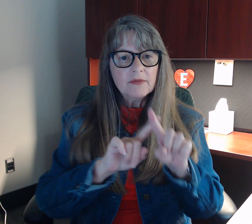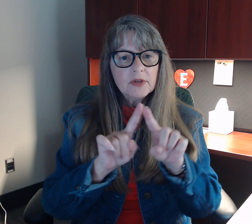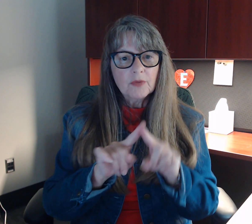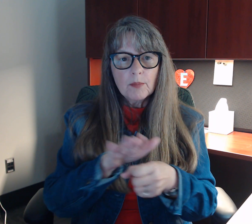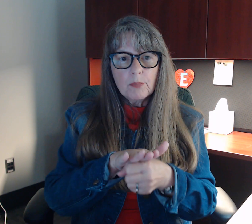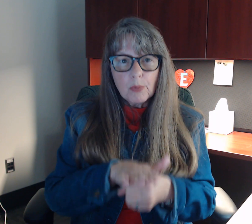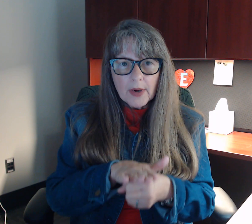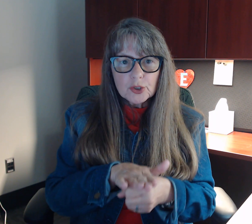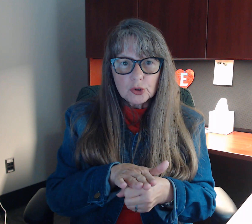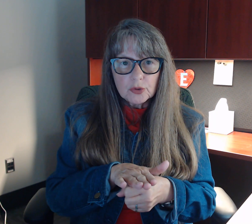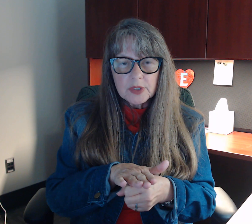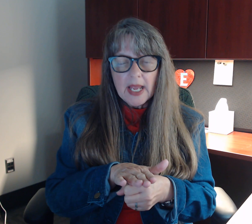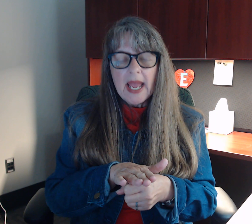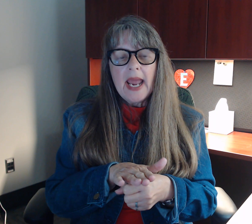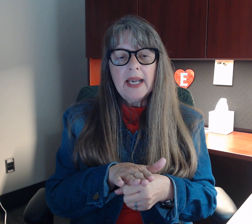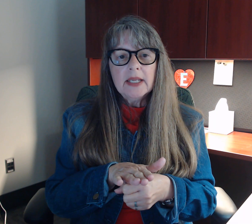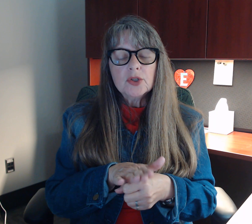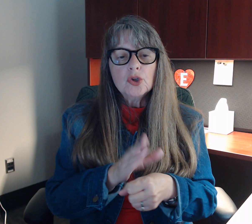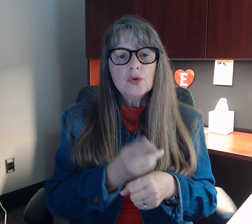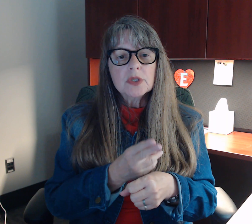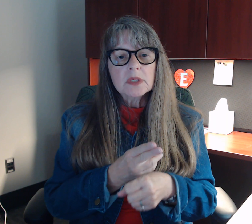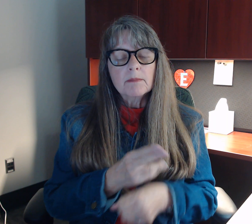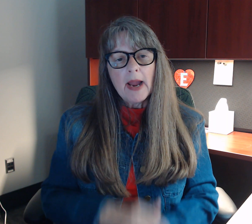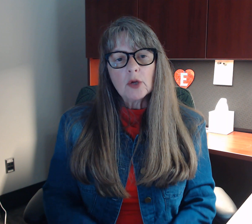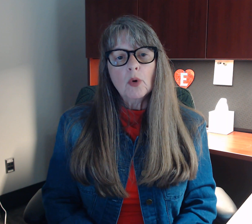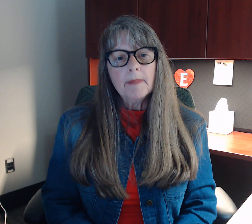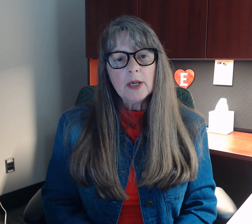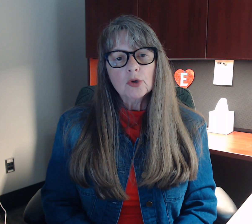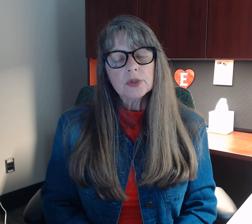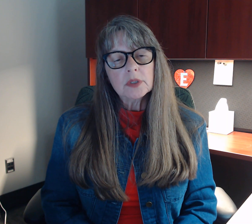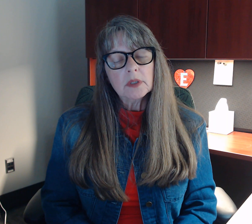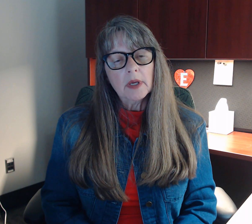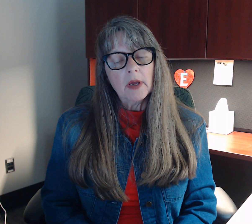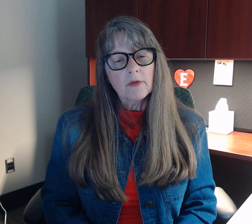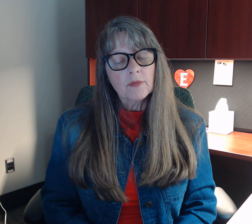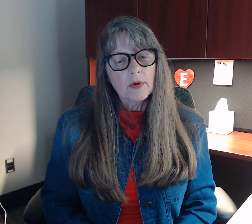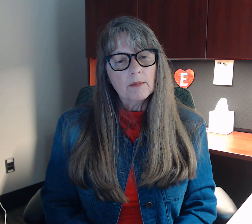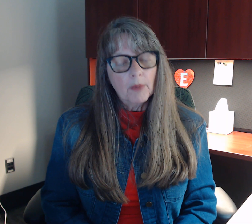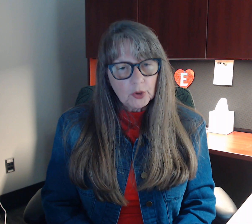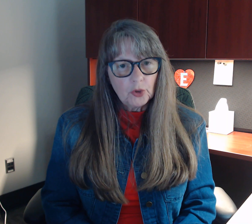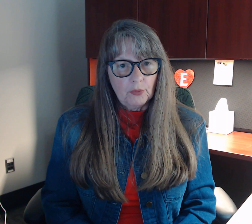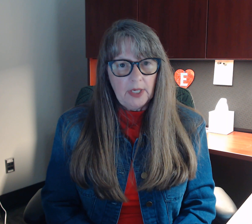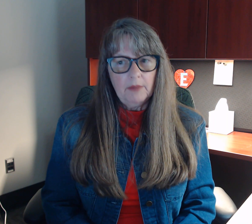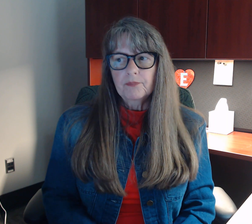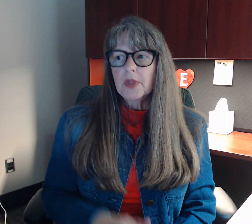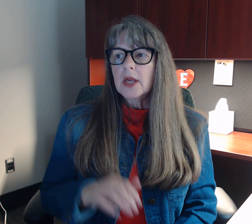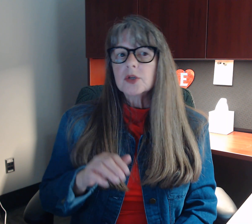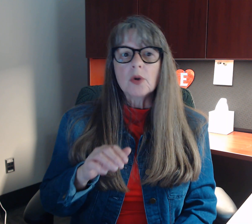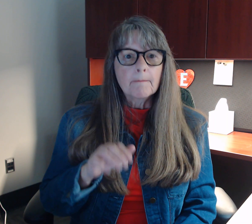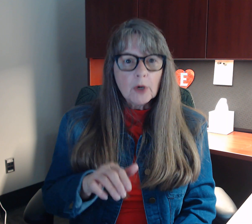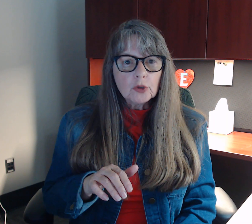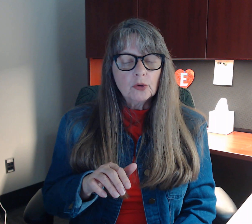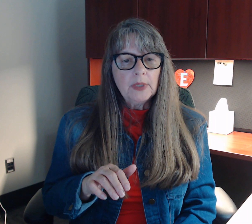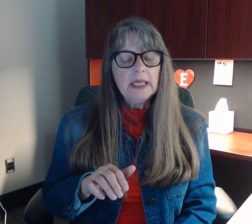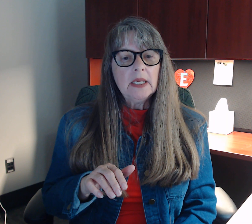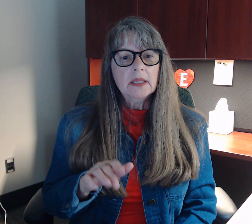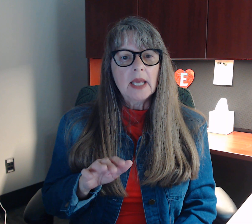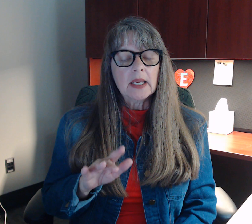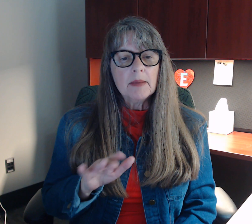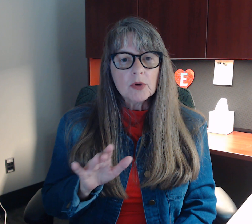then they have different pressures, and it uses micrometers of mercury. So mercury, that chemical